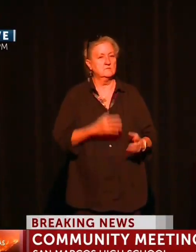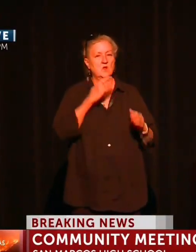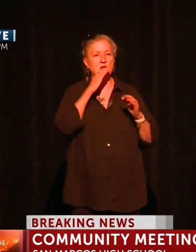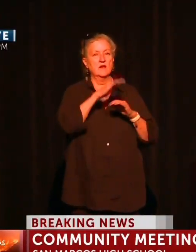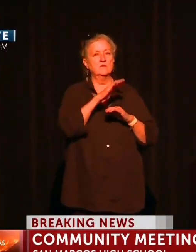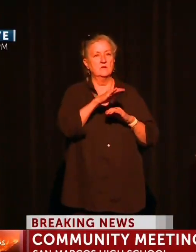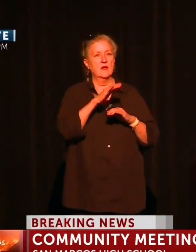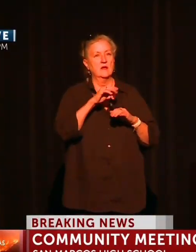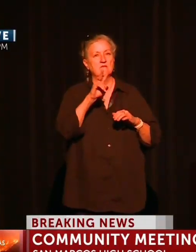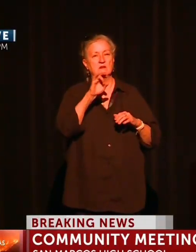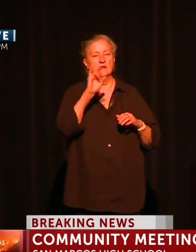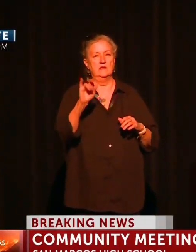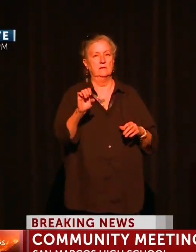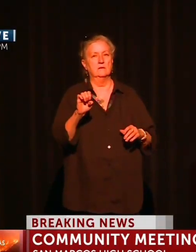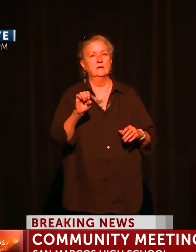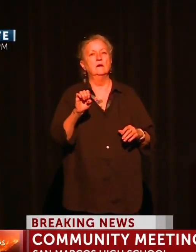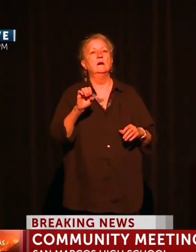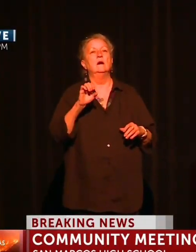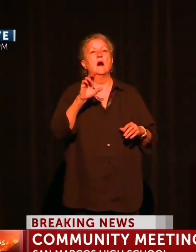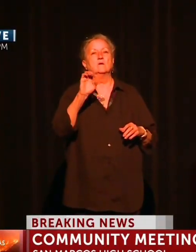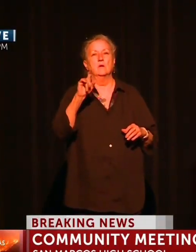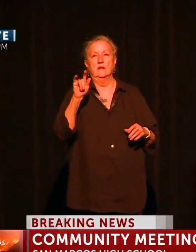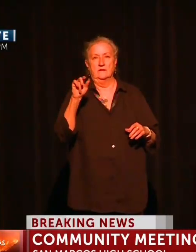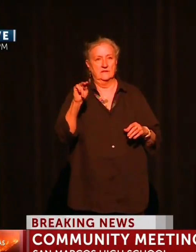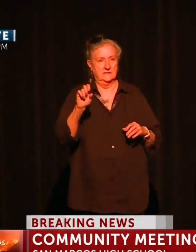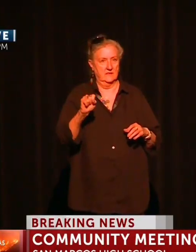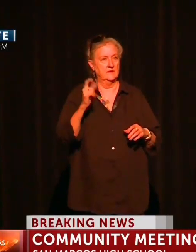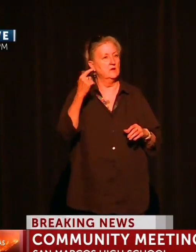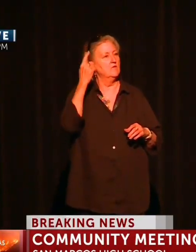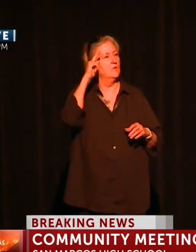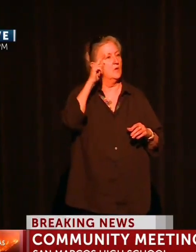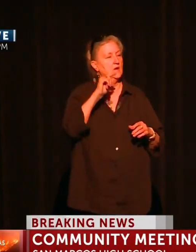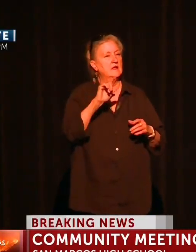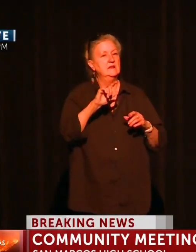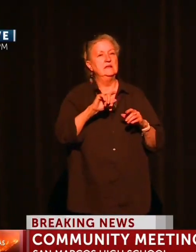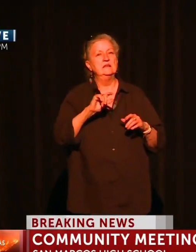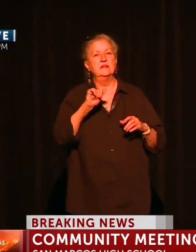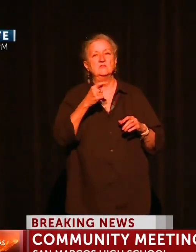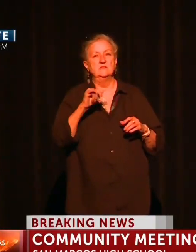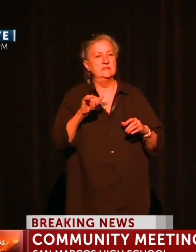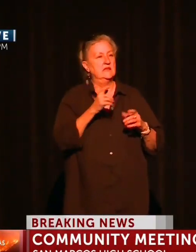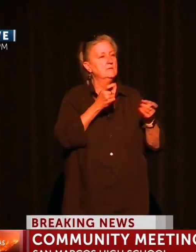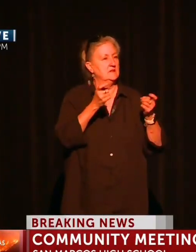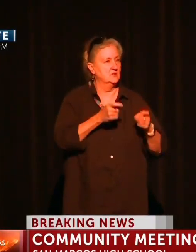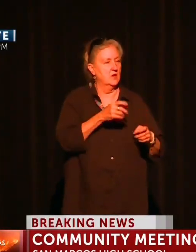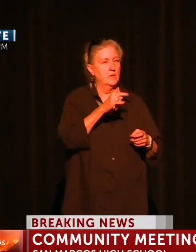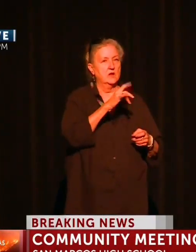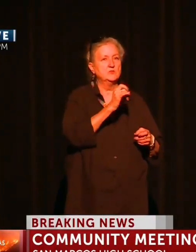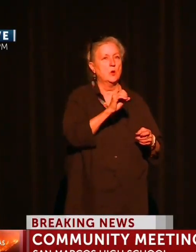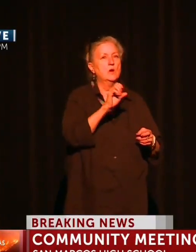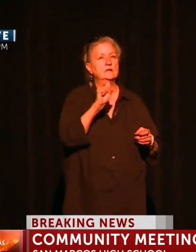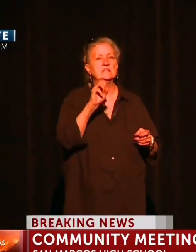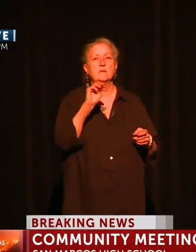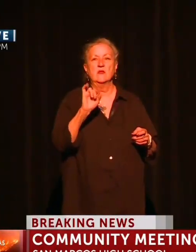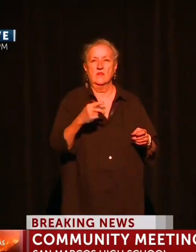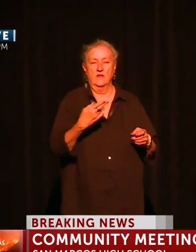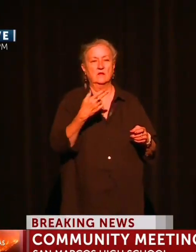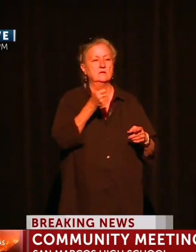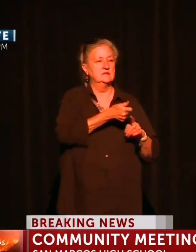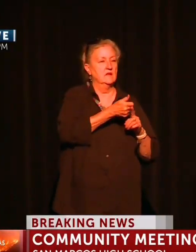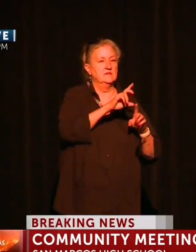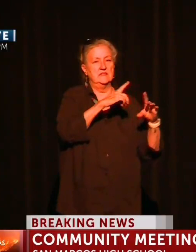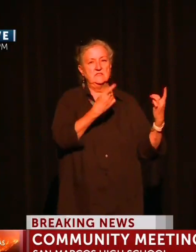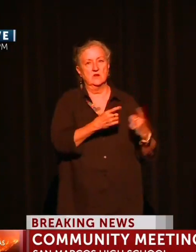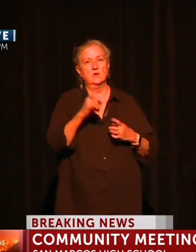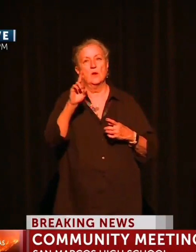Good afternoon. I'm Vicki Collins, and I'm here on behalf of Agency Administrator Pancho Smith, who is the District Ranger for Santa Barbara and